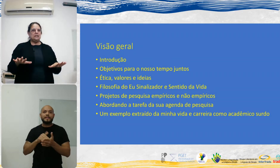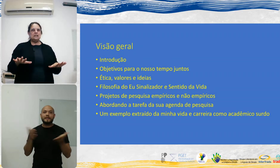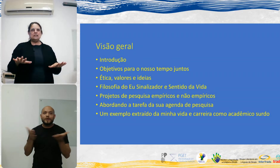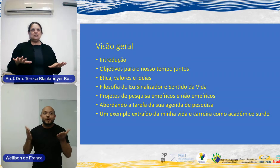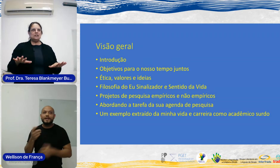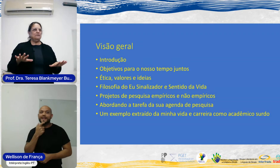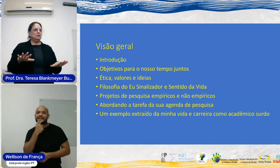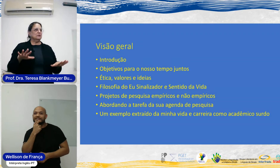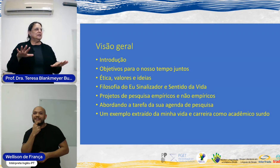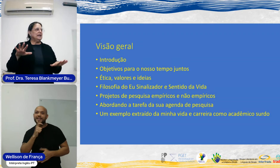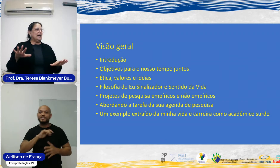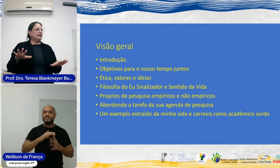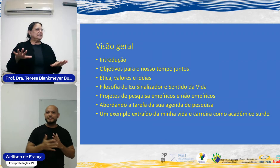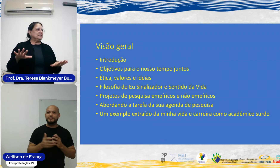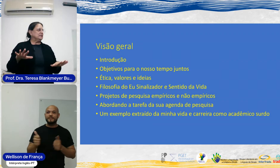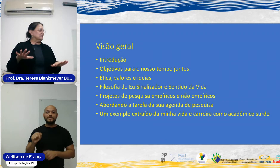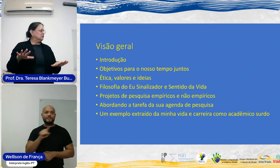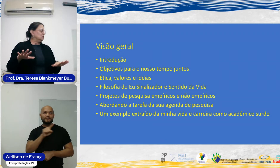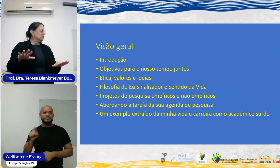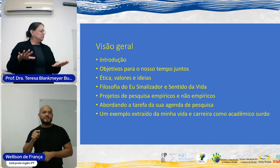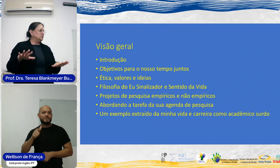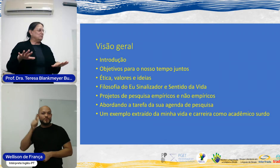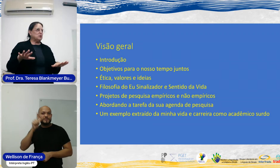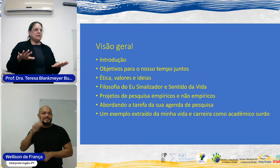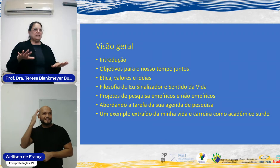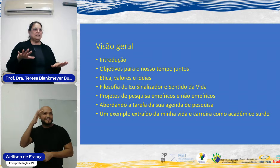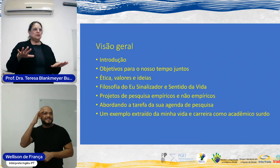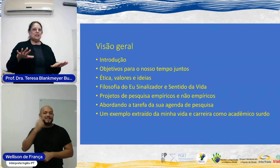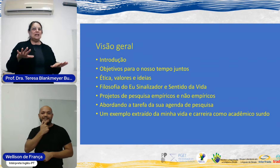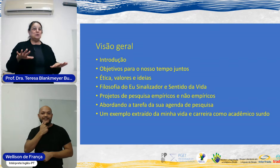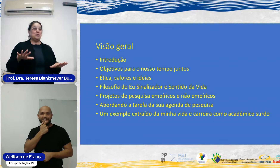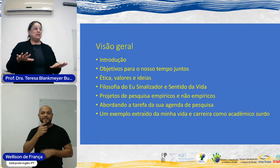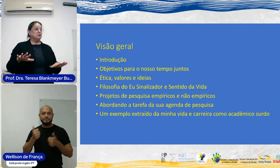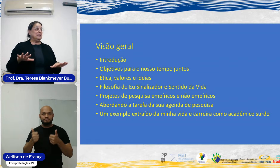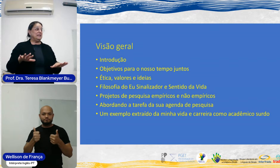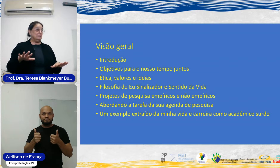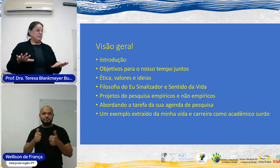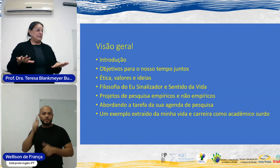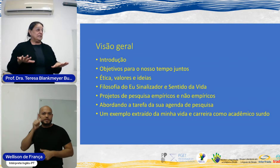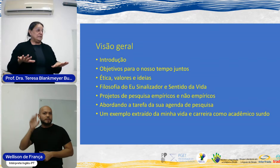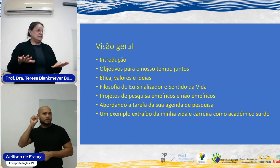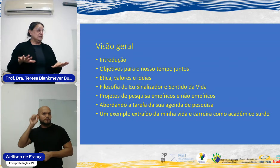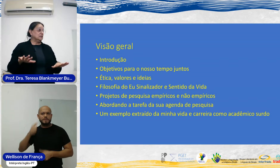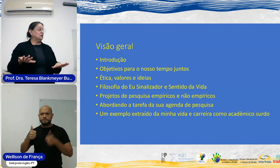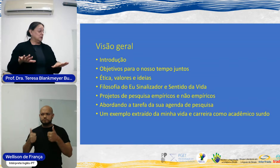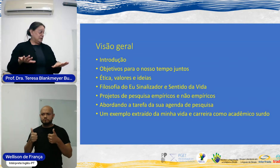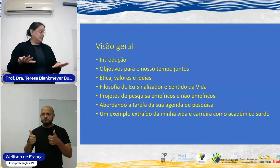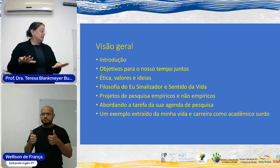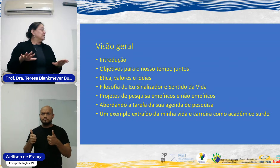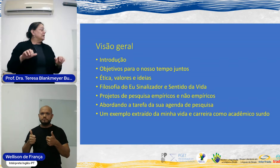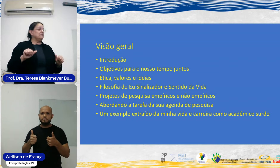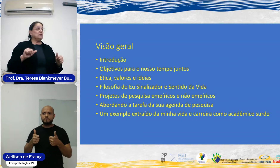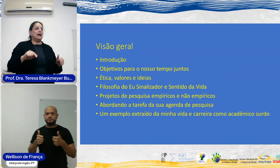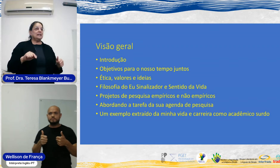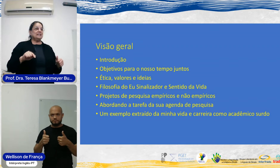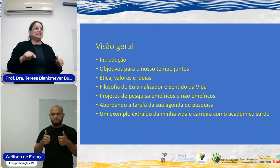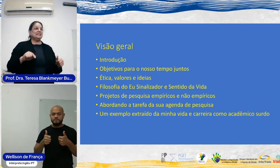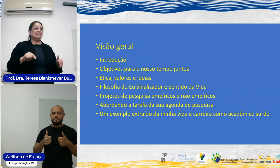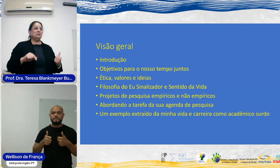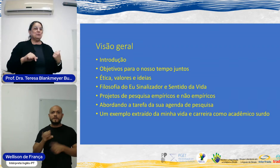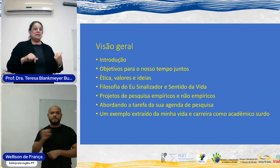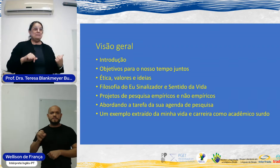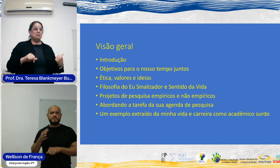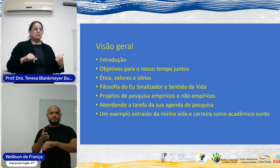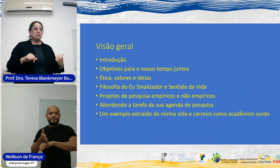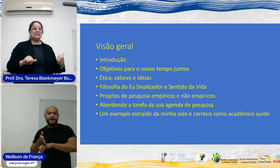spoken English? If you're accessing the talk through spoken English, can you hear me? Am I clear? Okay. If you're